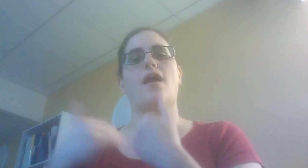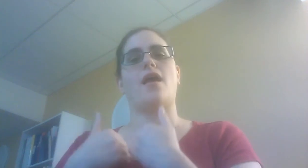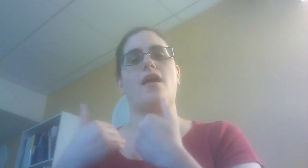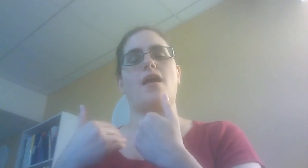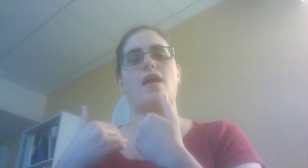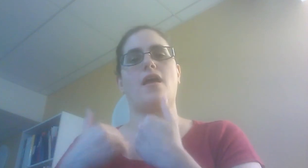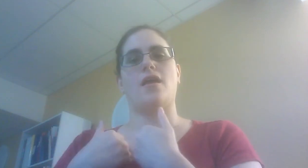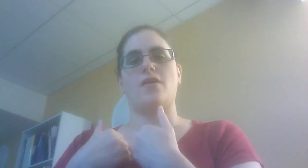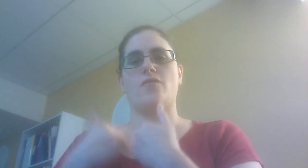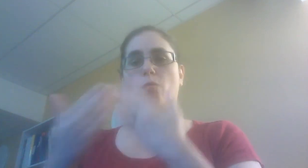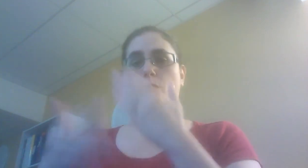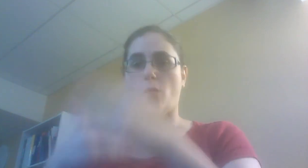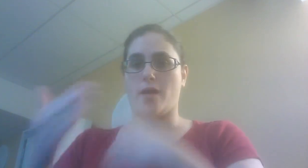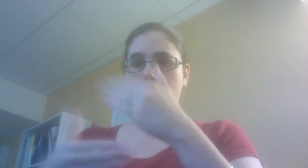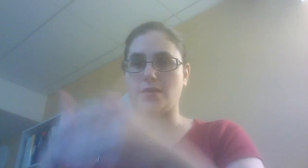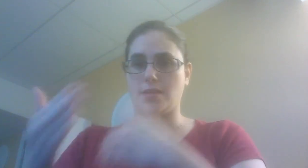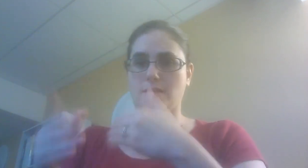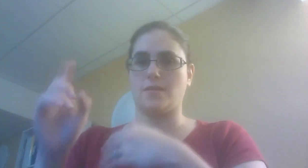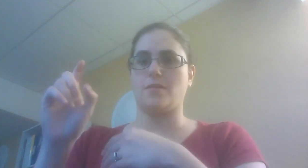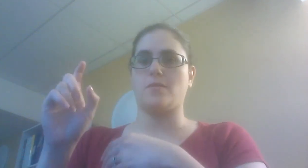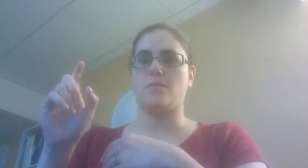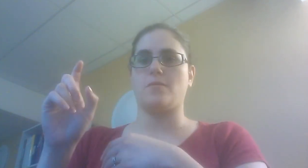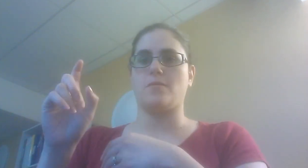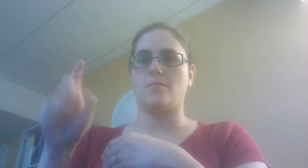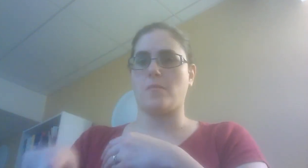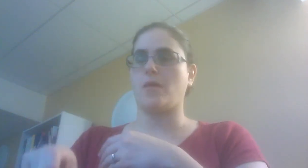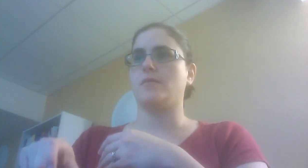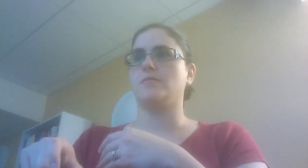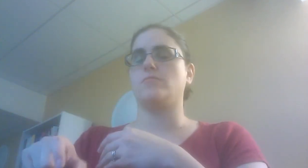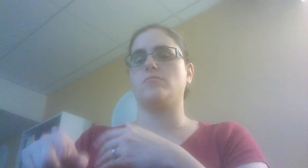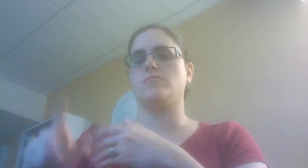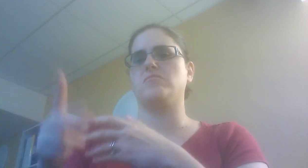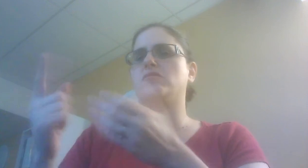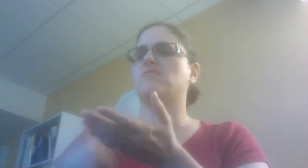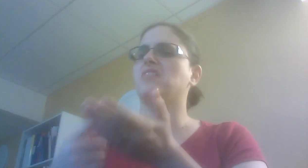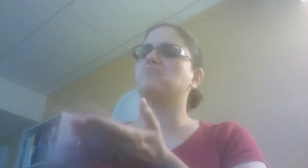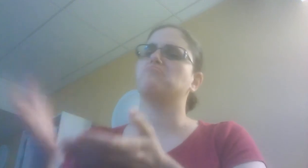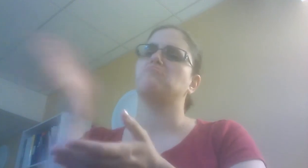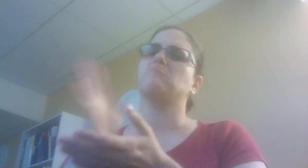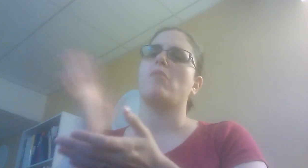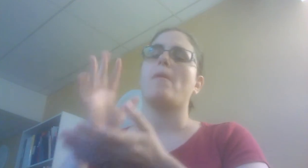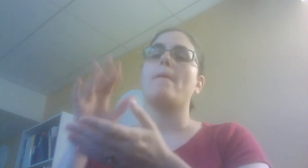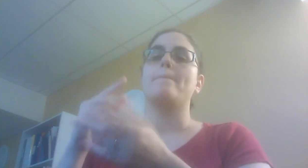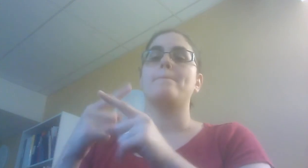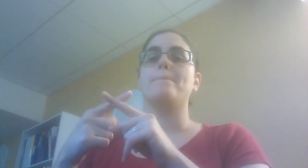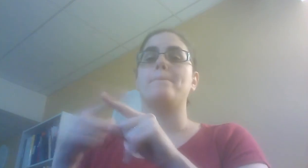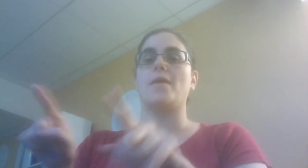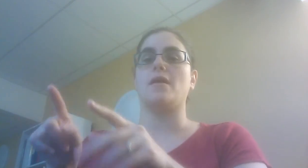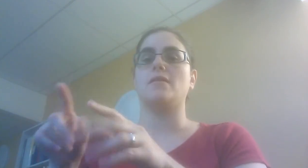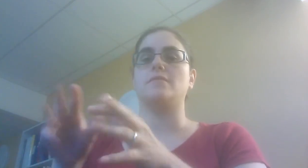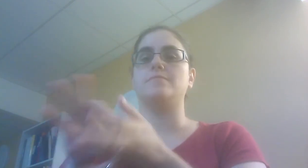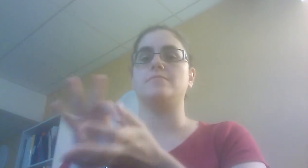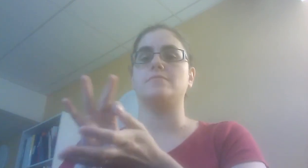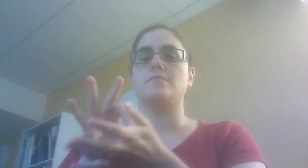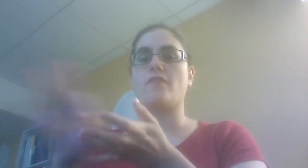metabolic processes that we looked at a couple of days ago, but their mechanisms and the number of parts that they have